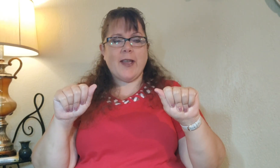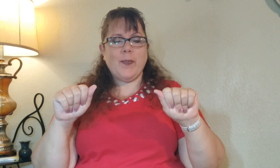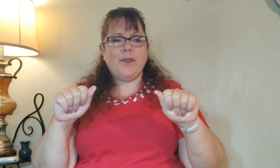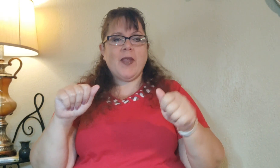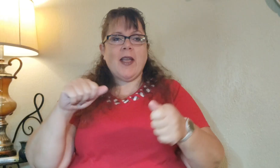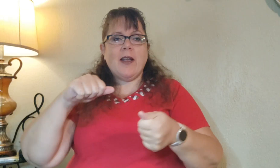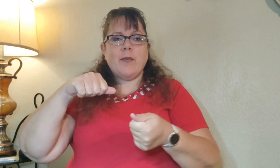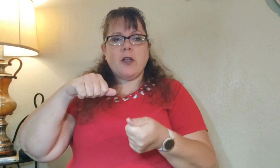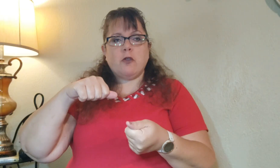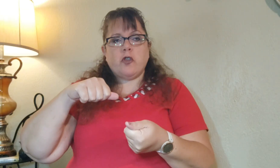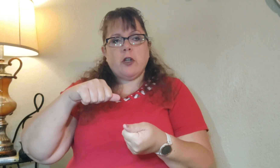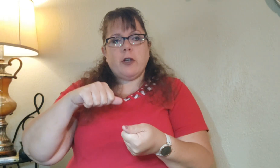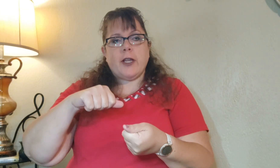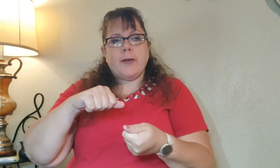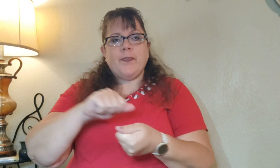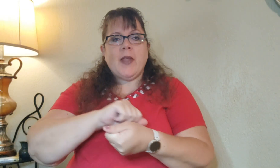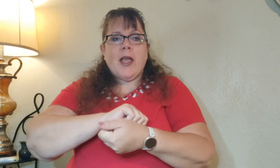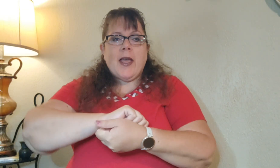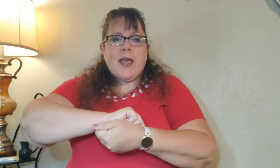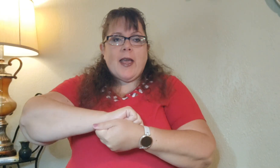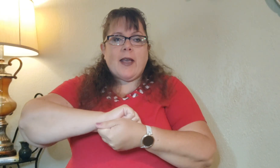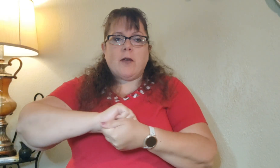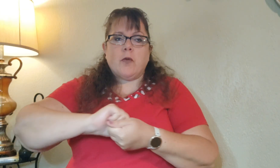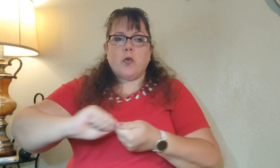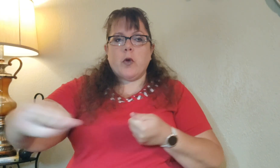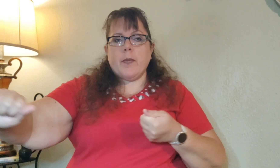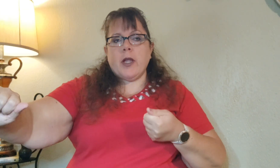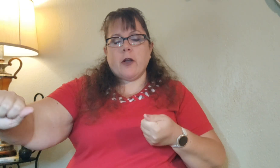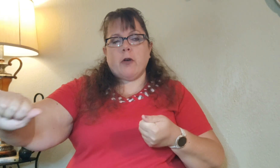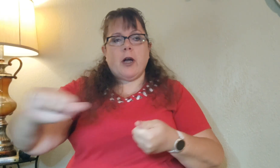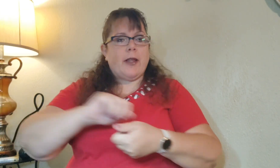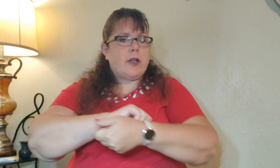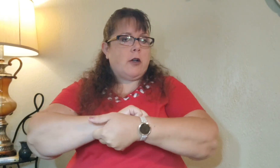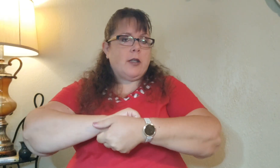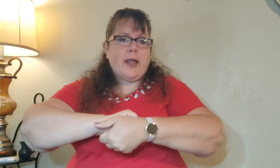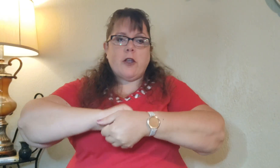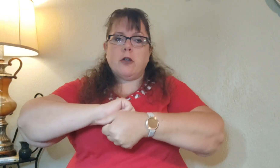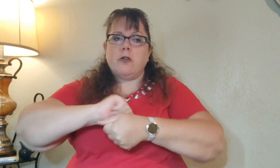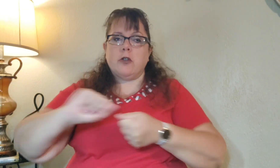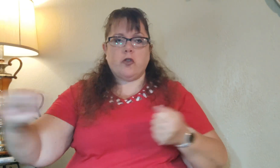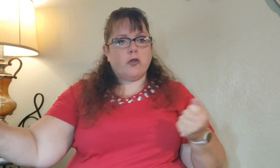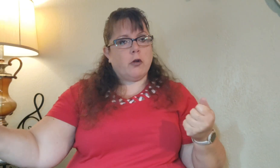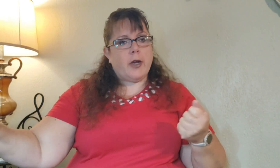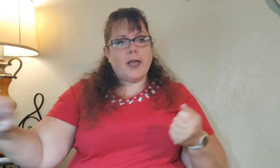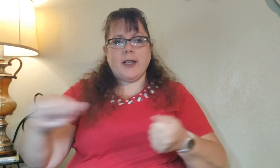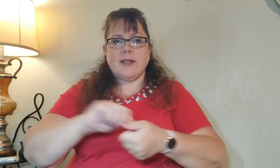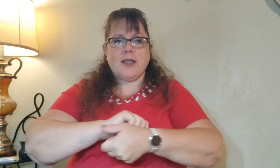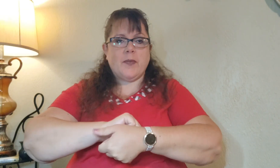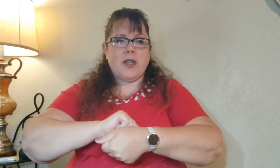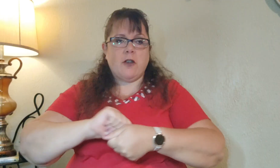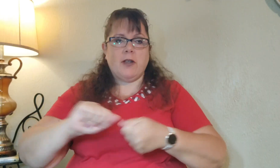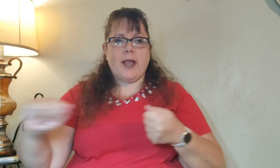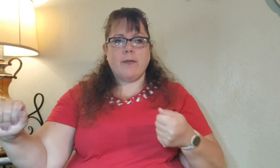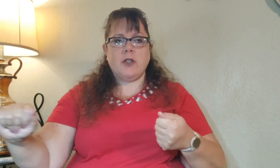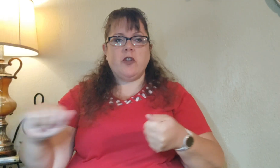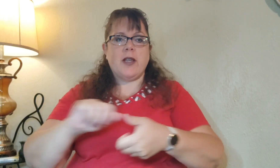A, but you'll churn it and rub it across like you're destroying something. You're